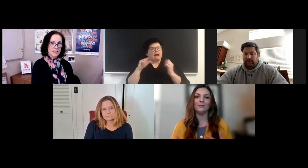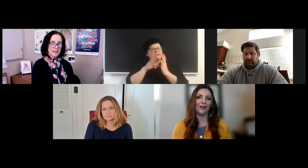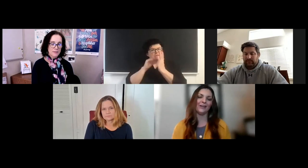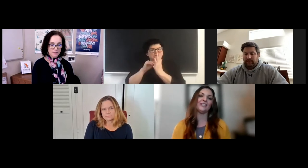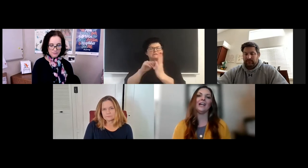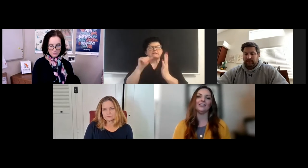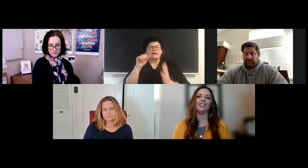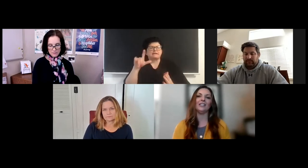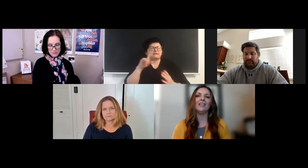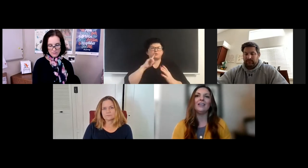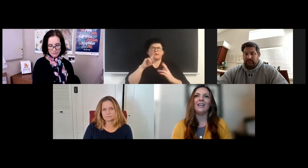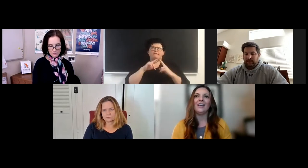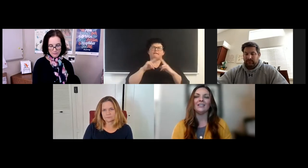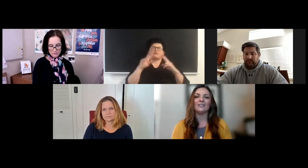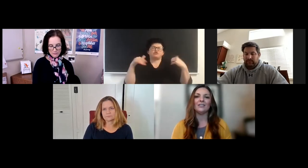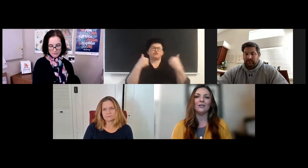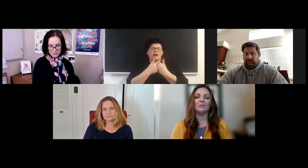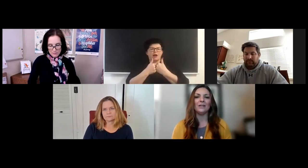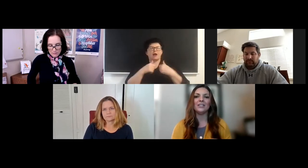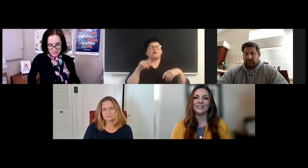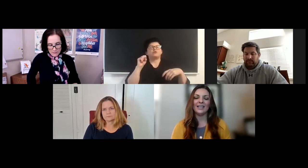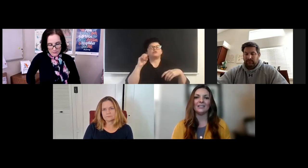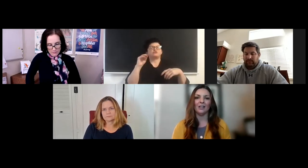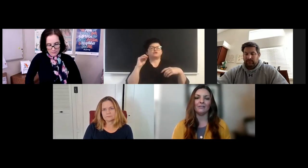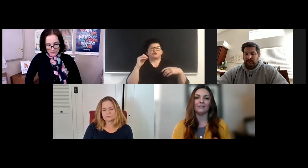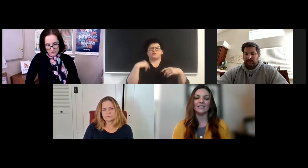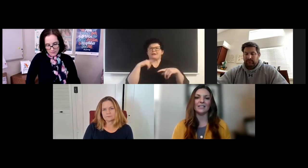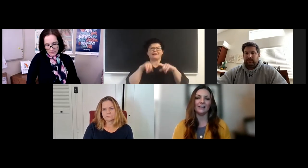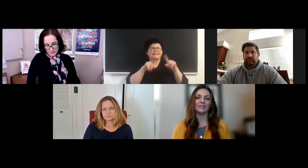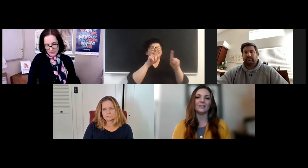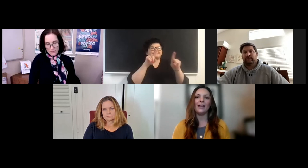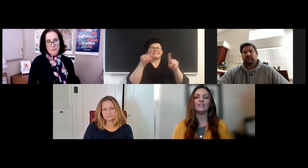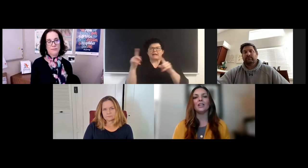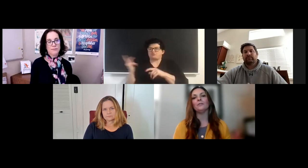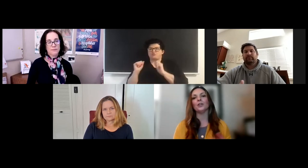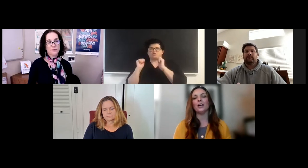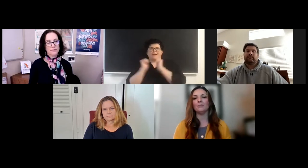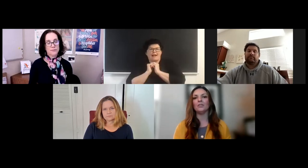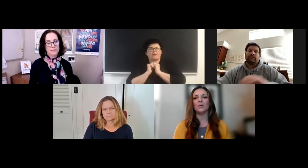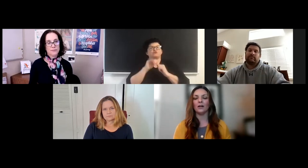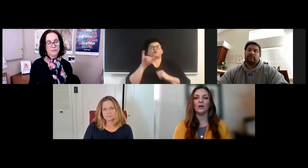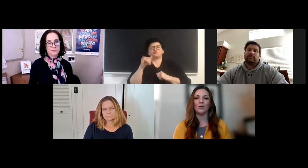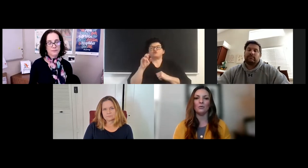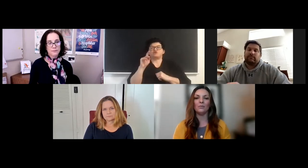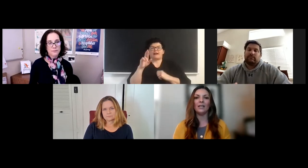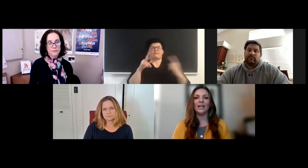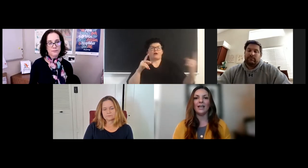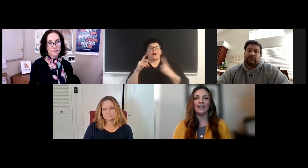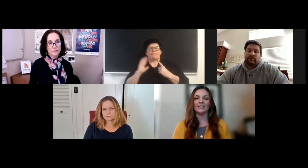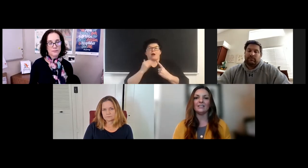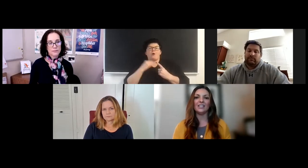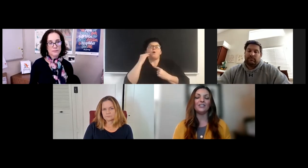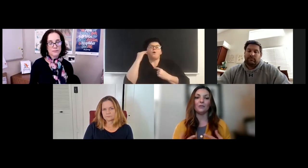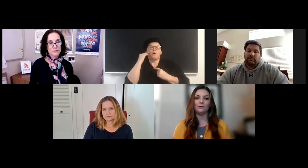was very, very challenging. And so we couldn't attend a lot of things together. So having Jennifer come to our home